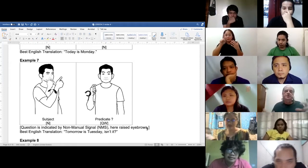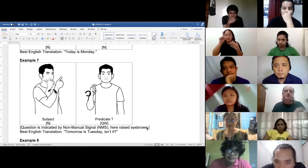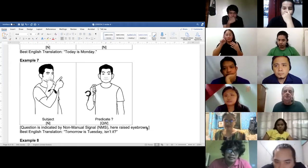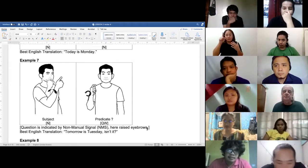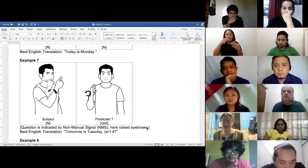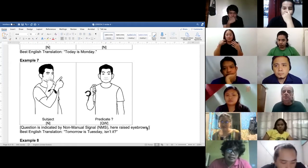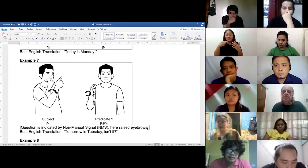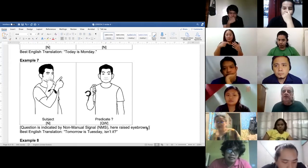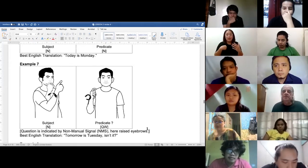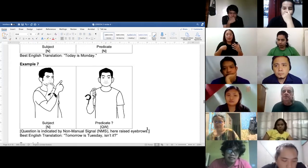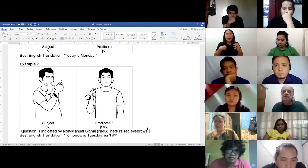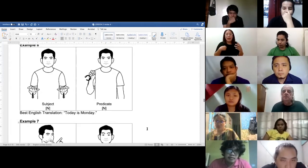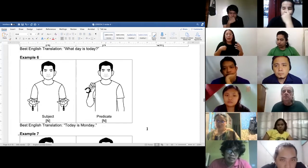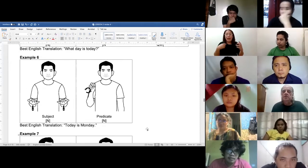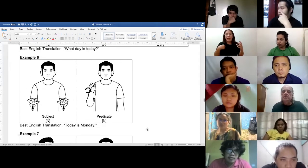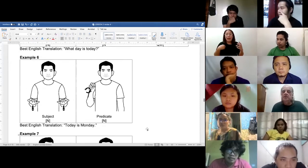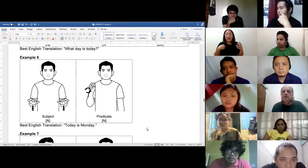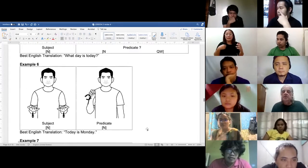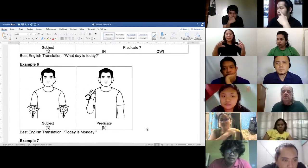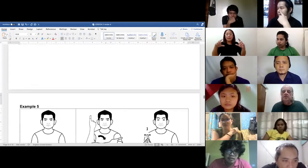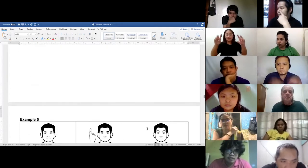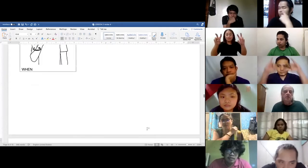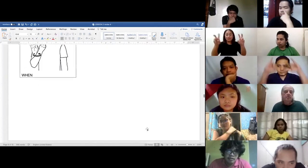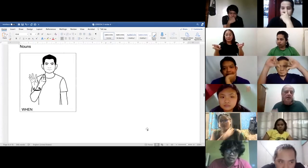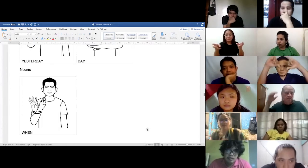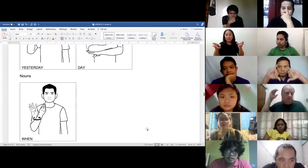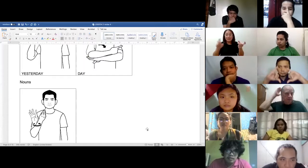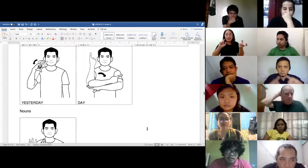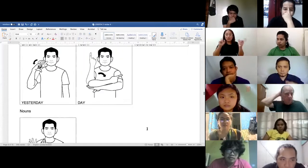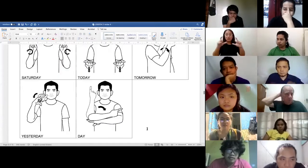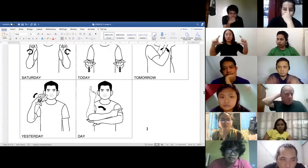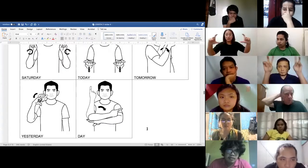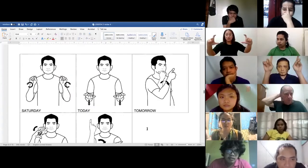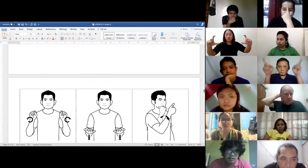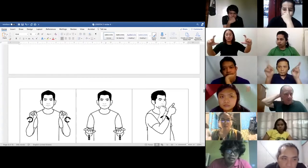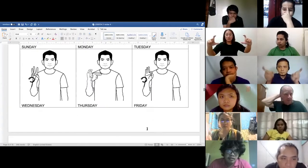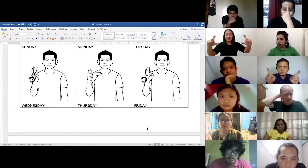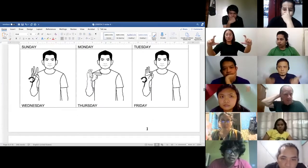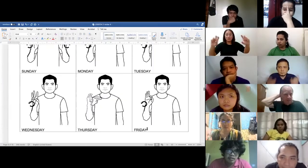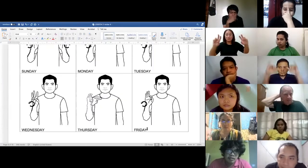change them to brackets. So let's go back to number 1.